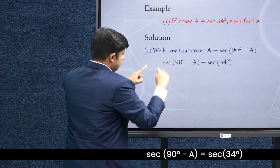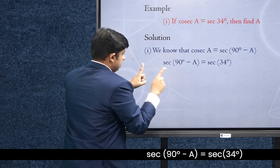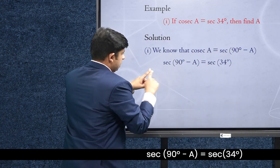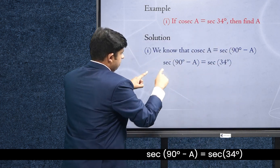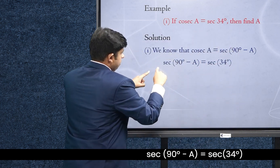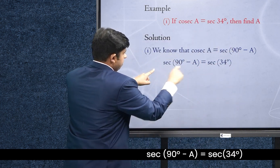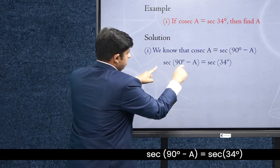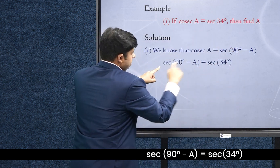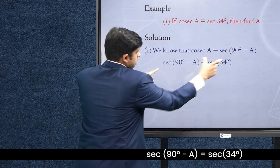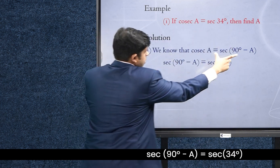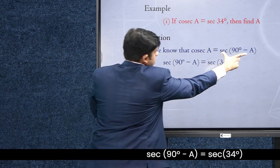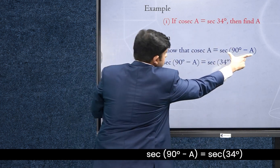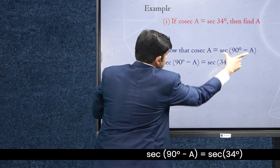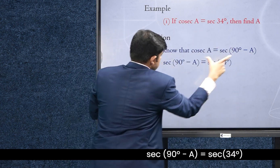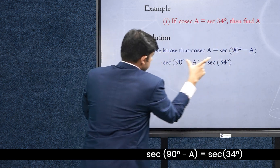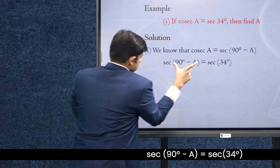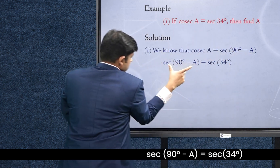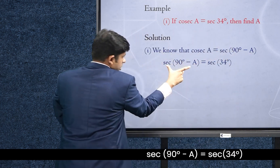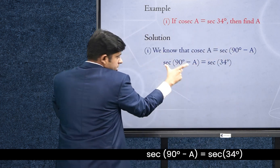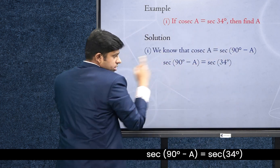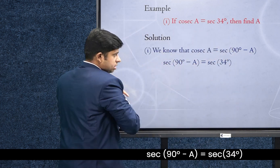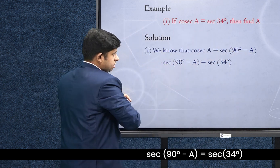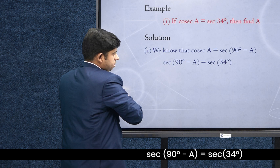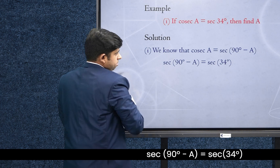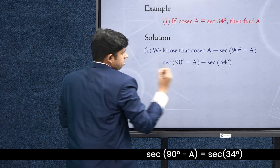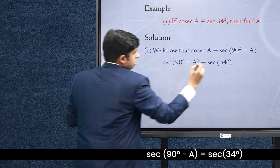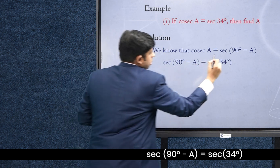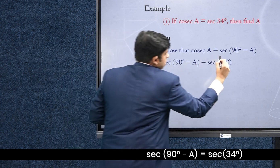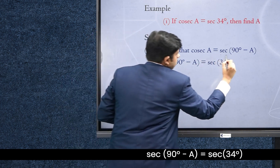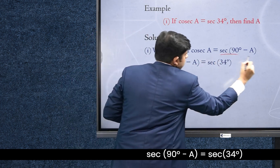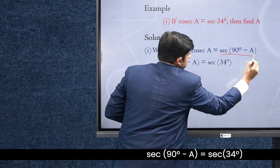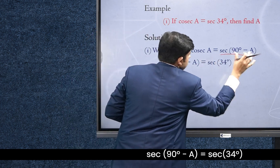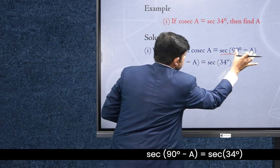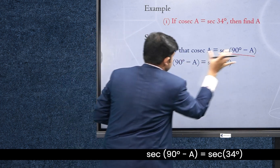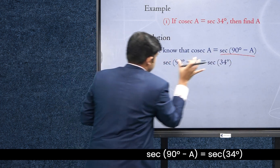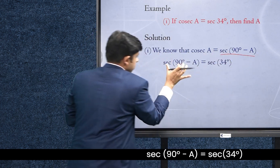That is, secant 90 degrees minus A is equal to secant 34 degrees.